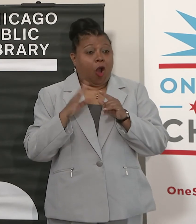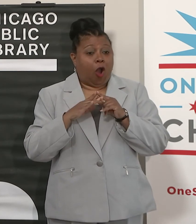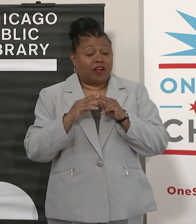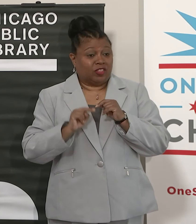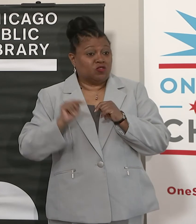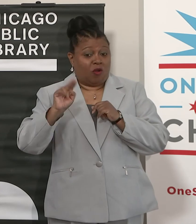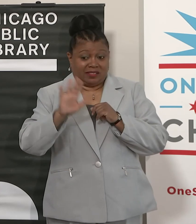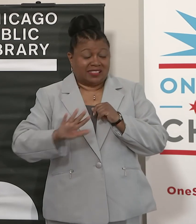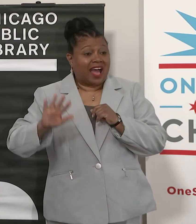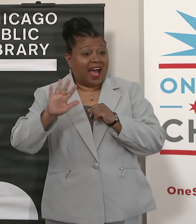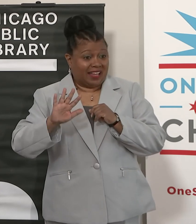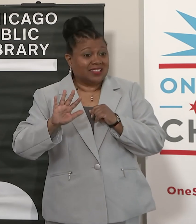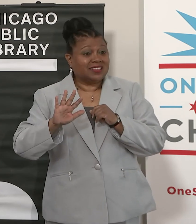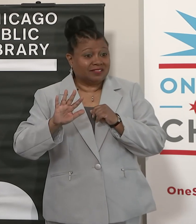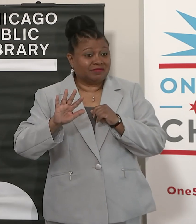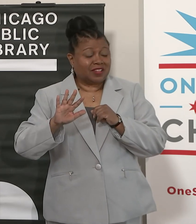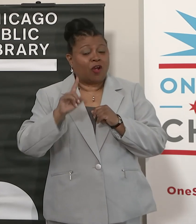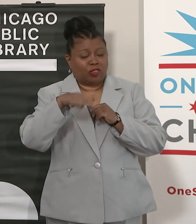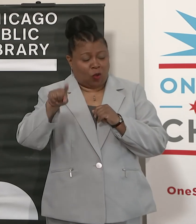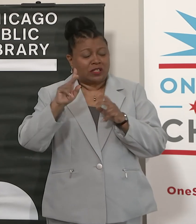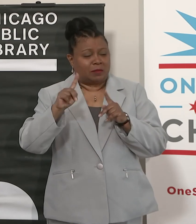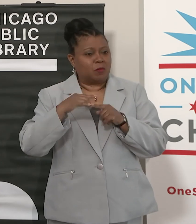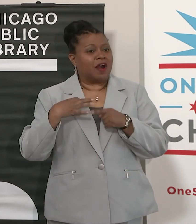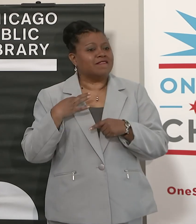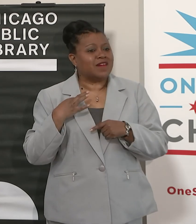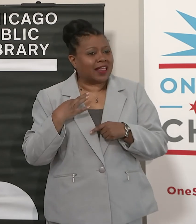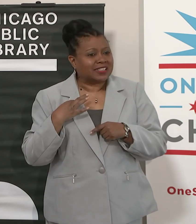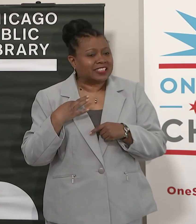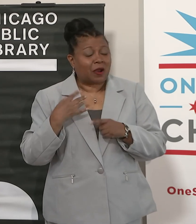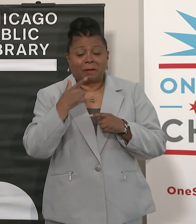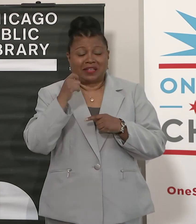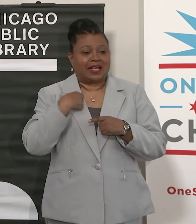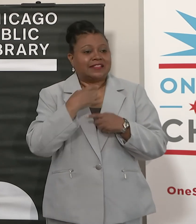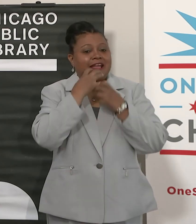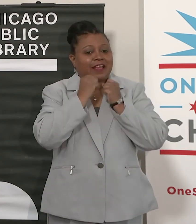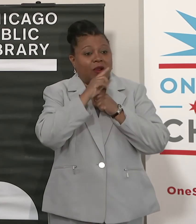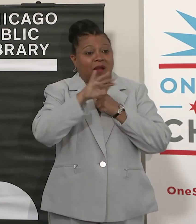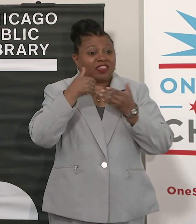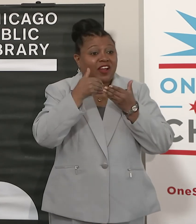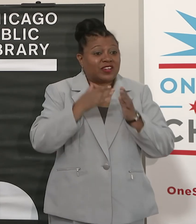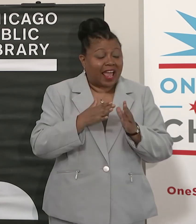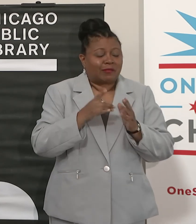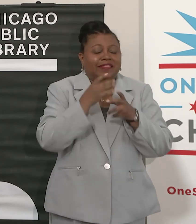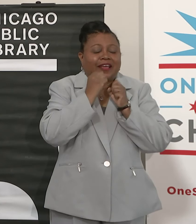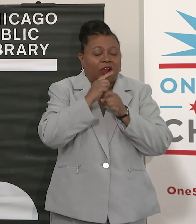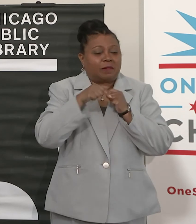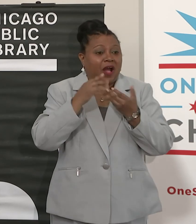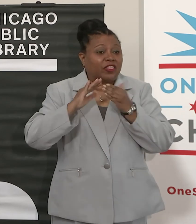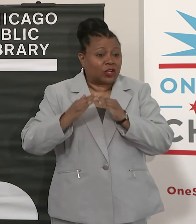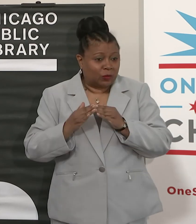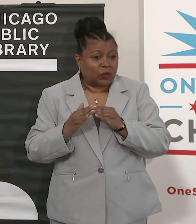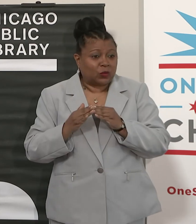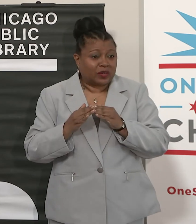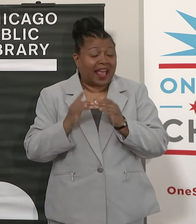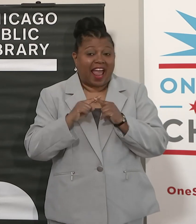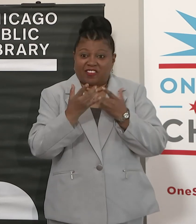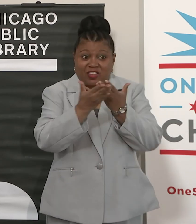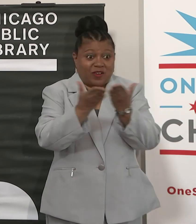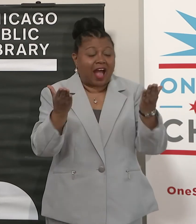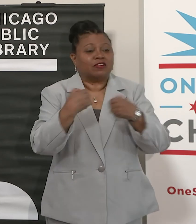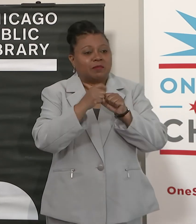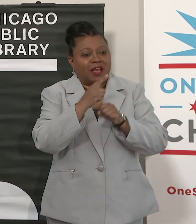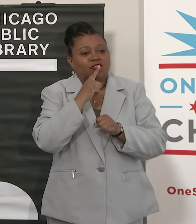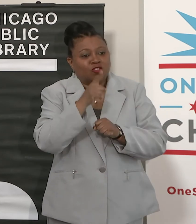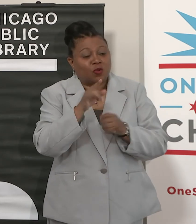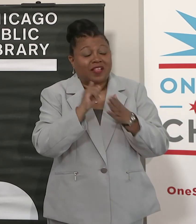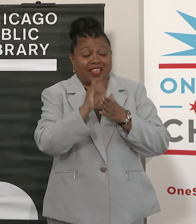north side. Those people are volunteering because they care about their neighbors, they care about their community, and they're out there to make